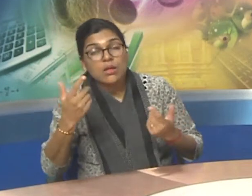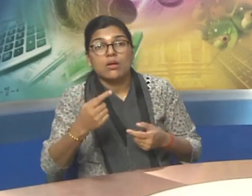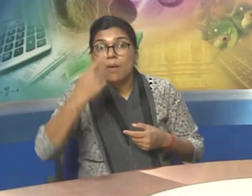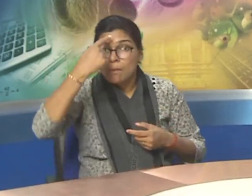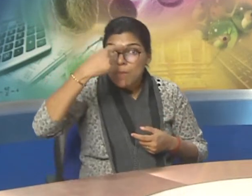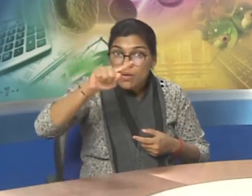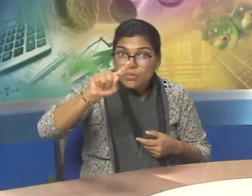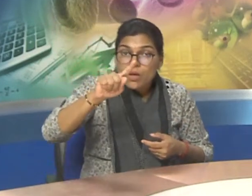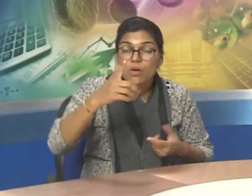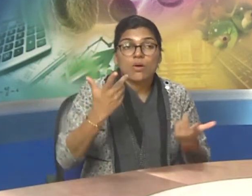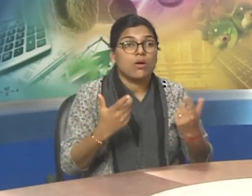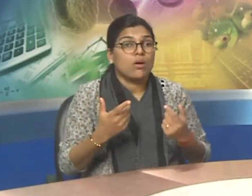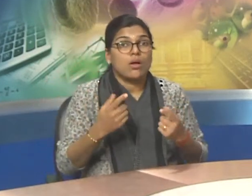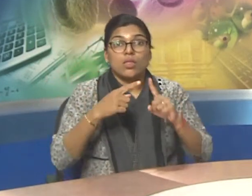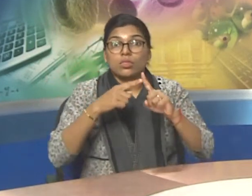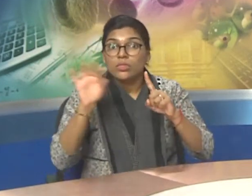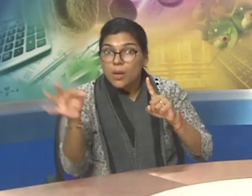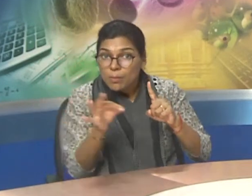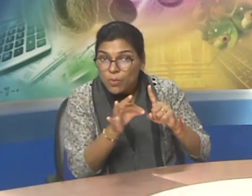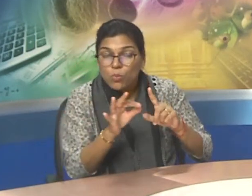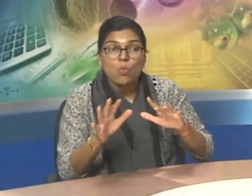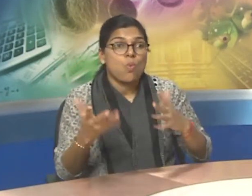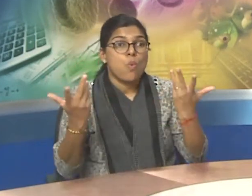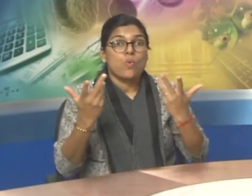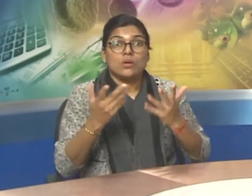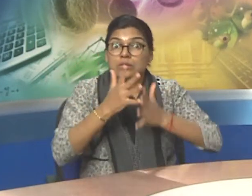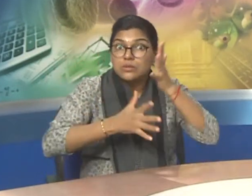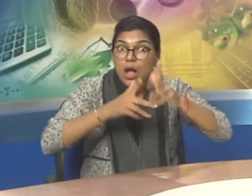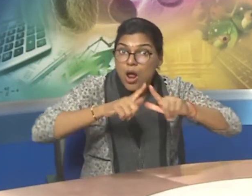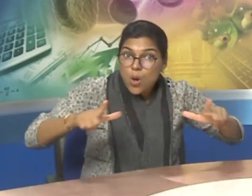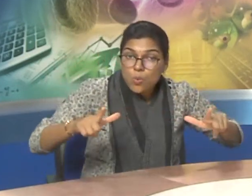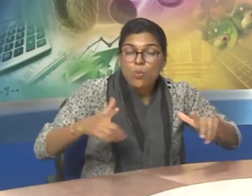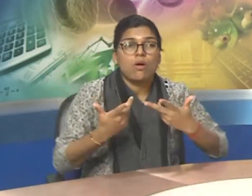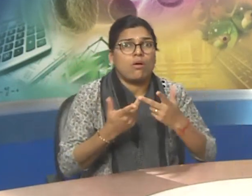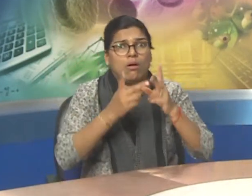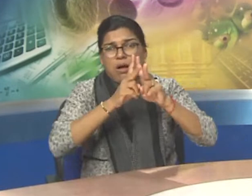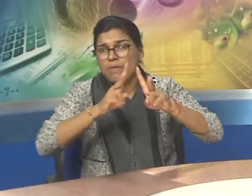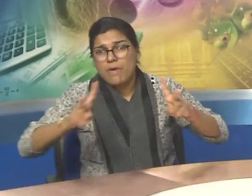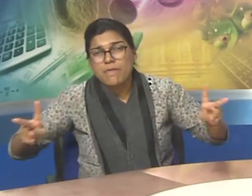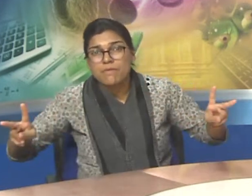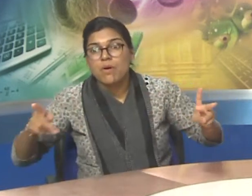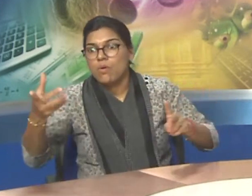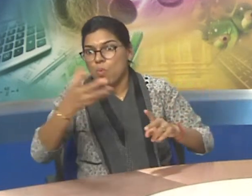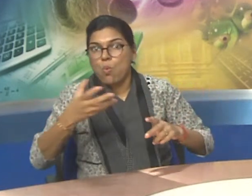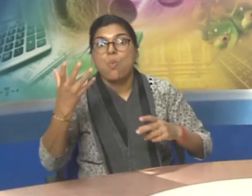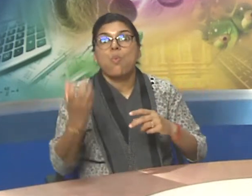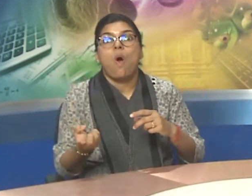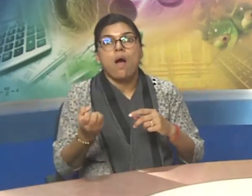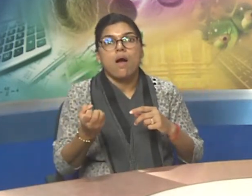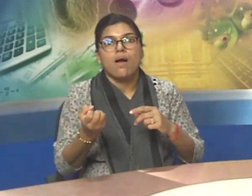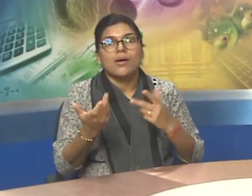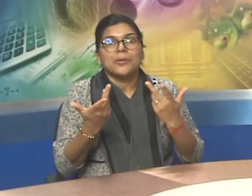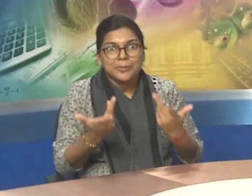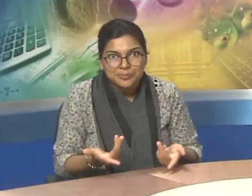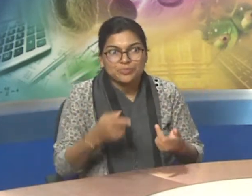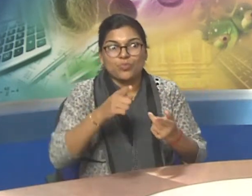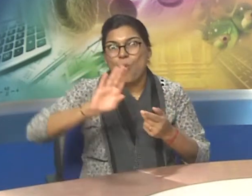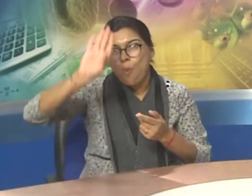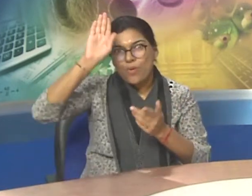In the older time, it was considered as in one medium only, but nowadays, every reader his or her medium. That